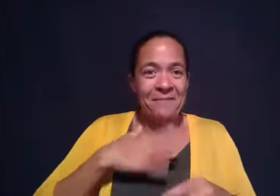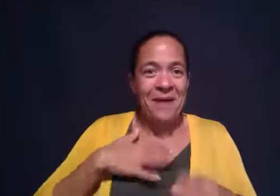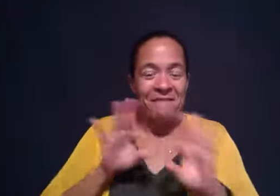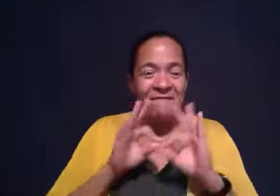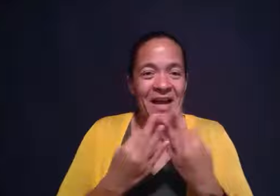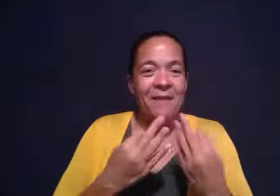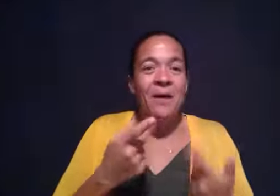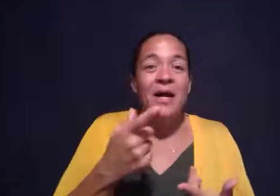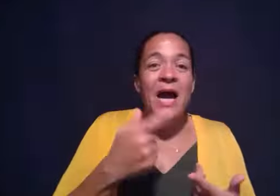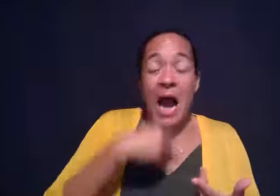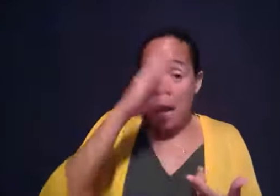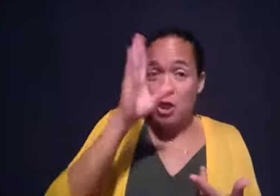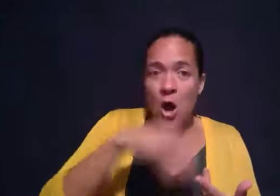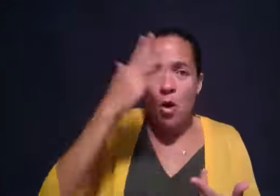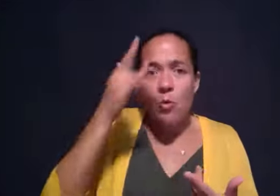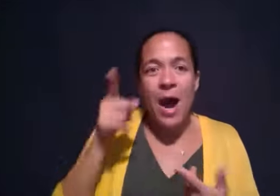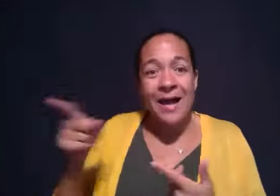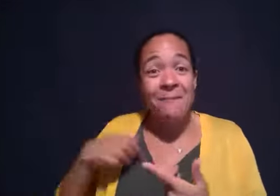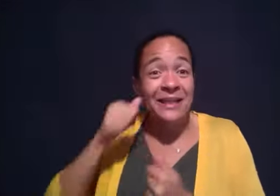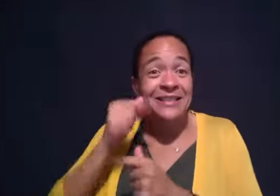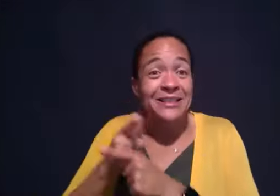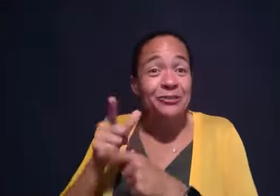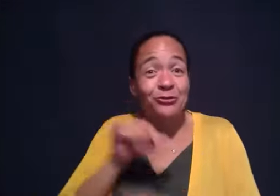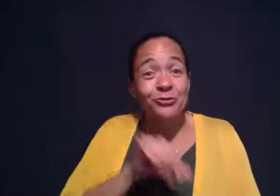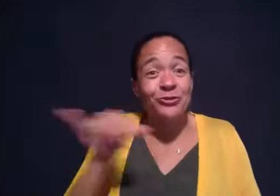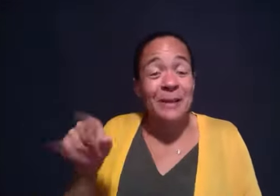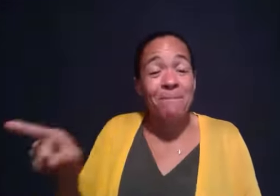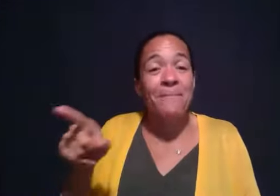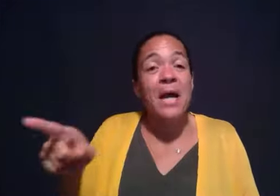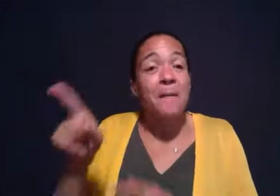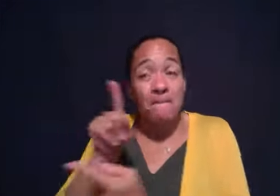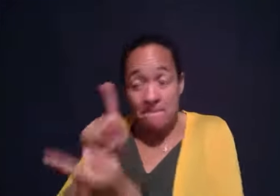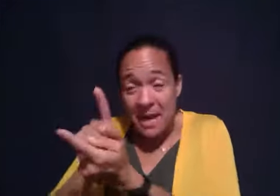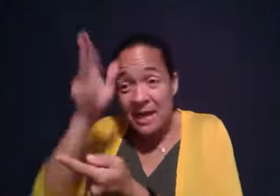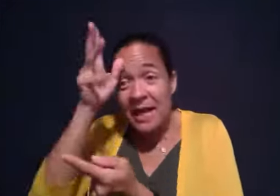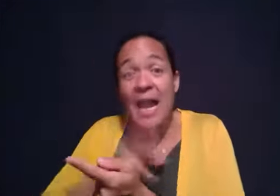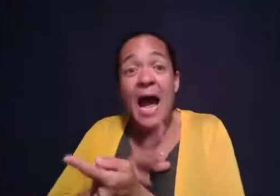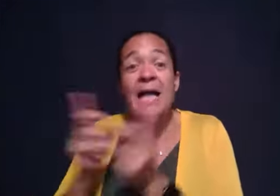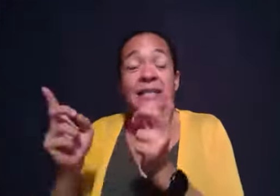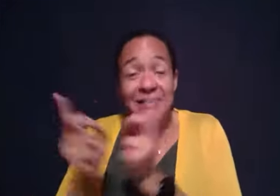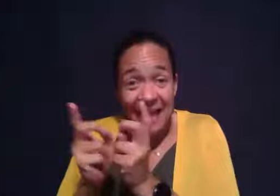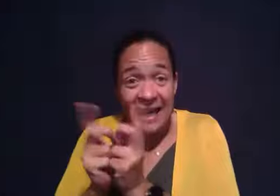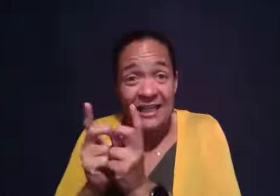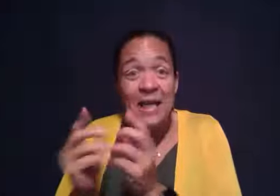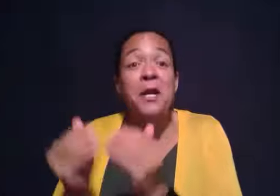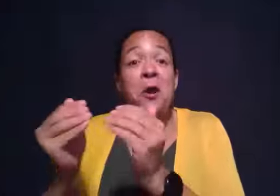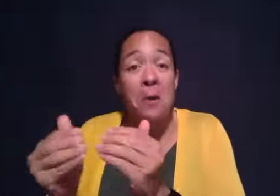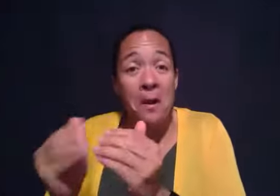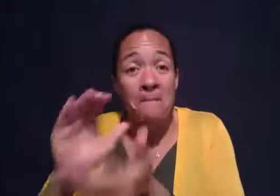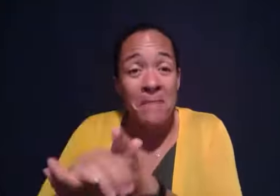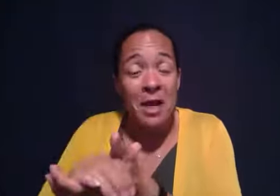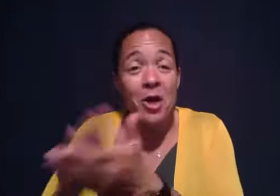too. She met a guy, they dated, they got married, and they had sex in that order.